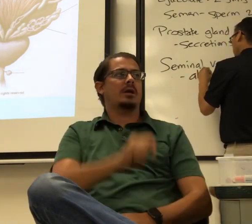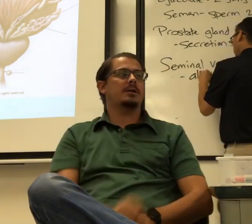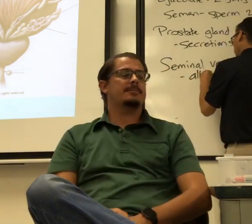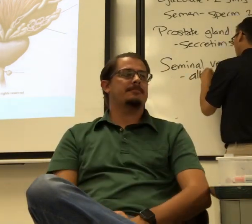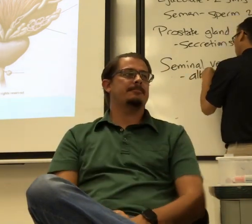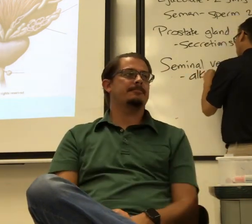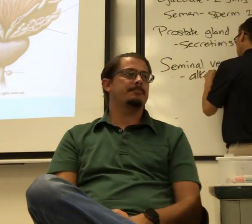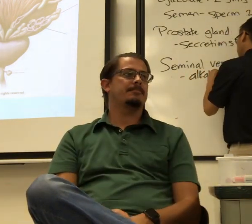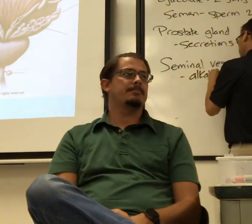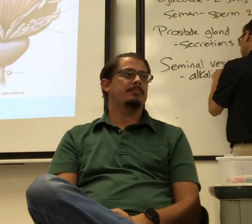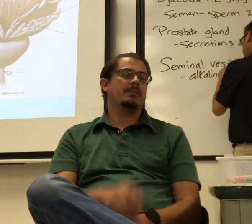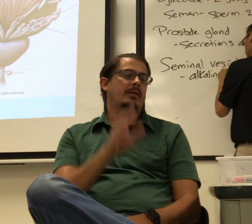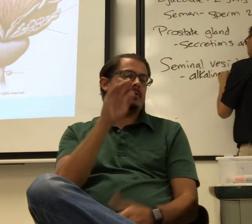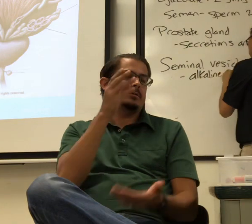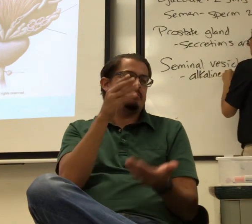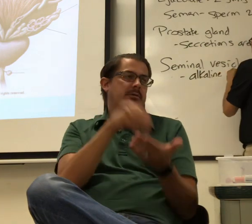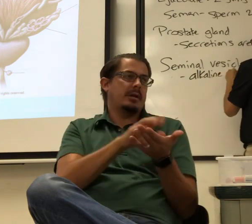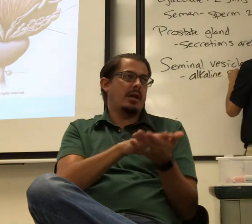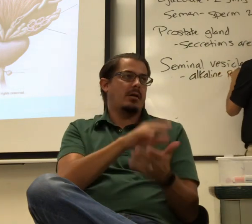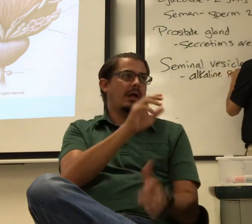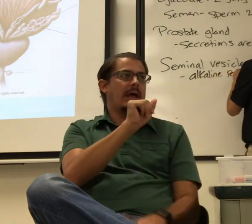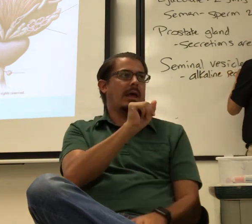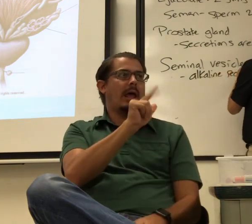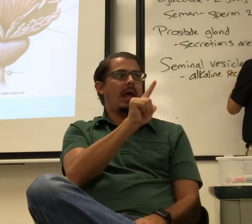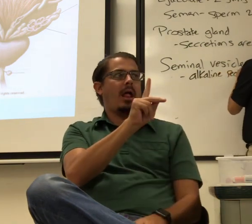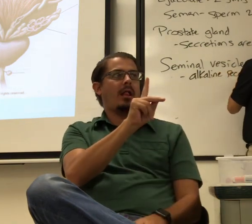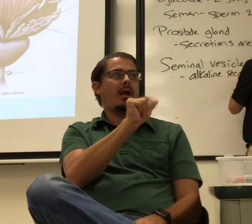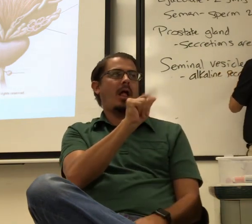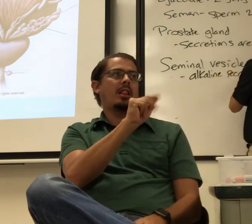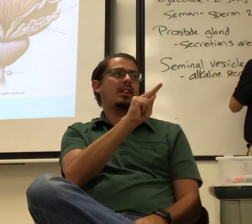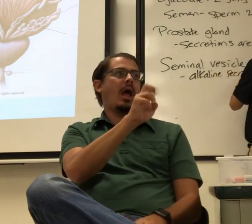That's all I'll put, alkaline secretion.